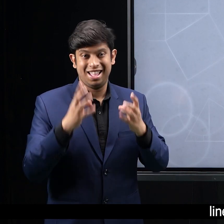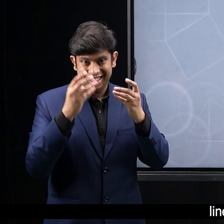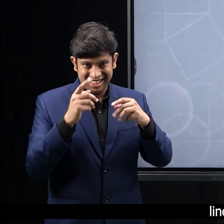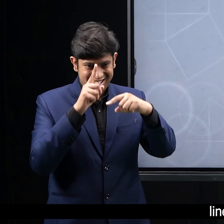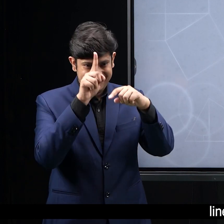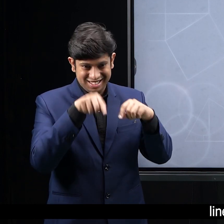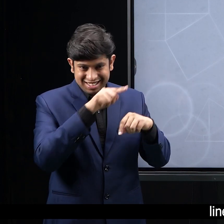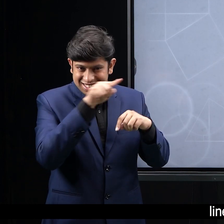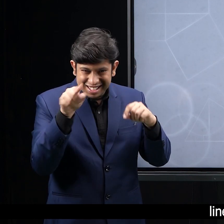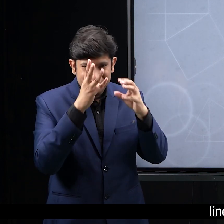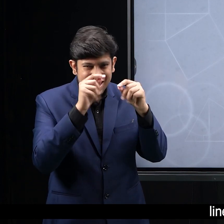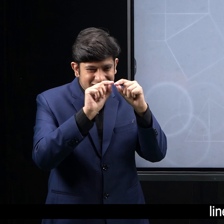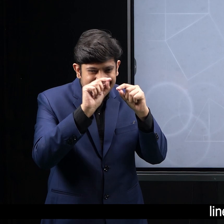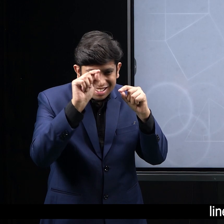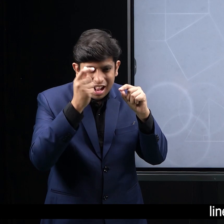Linear equation.